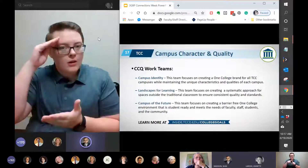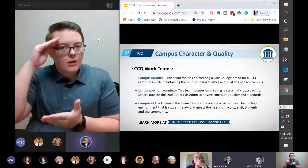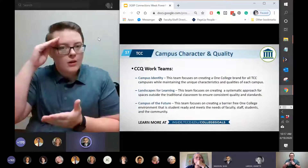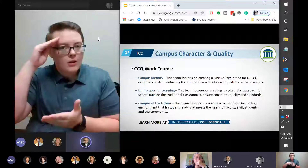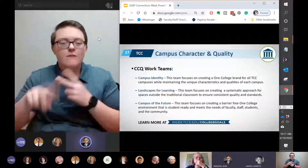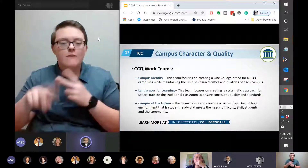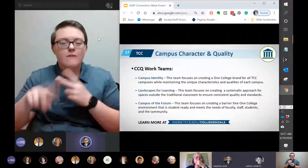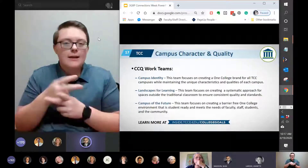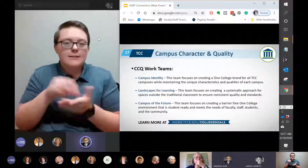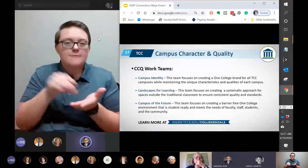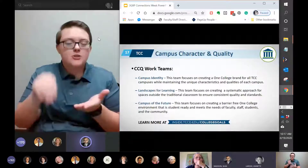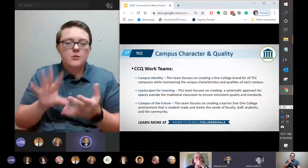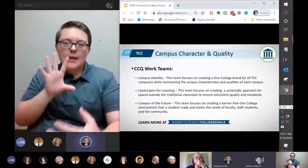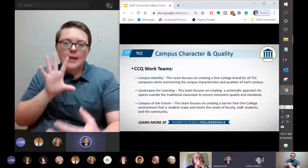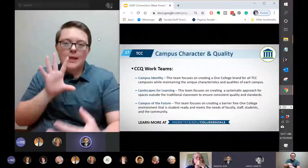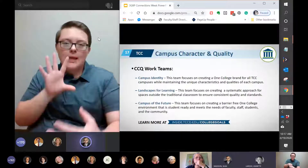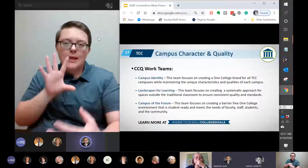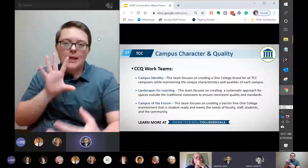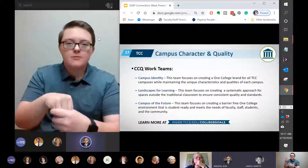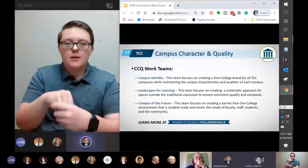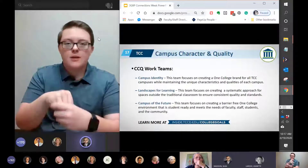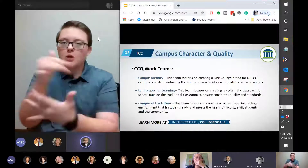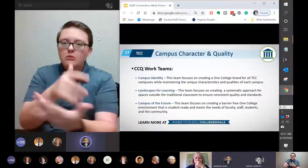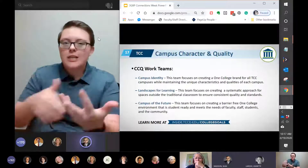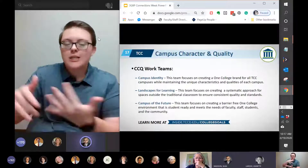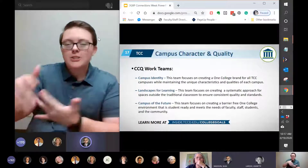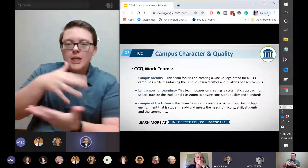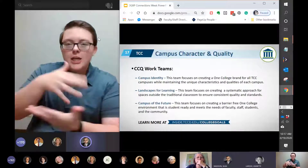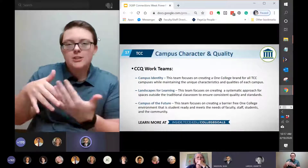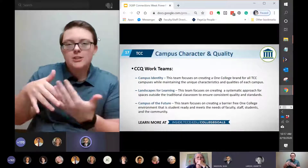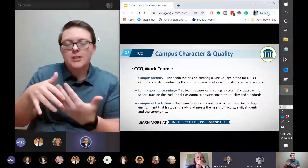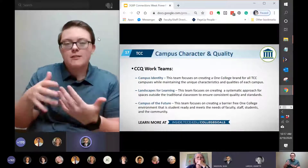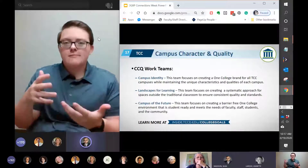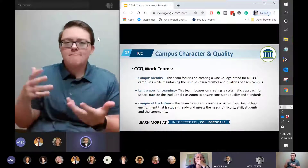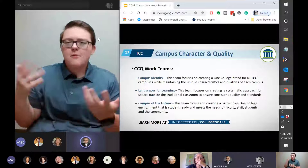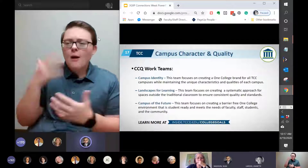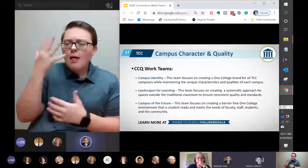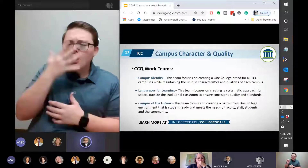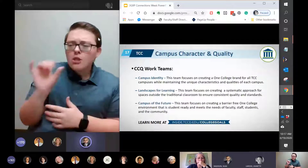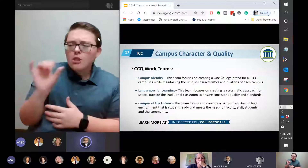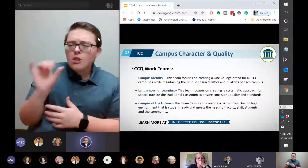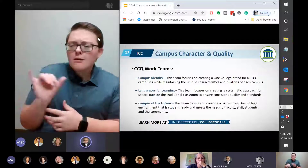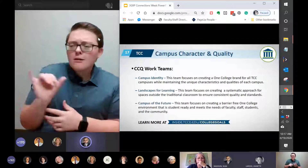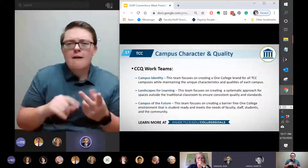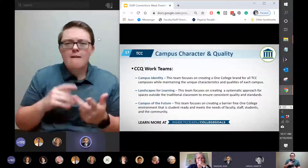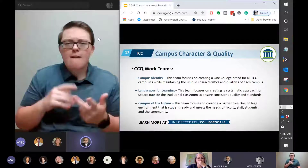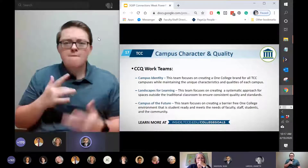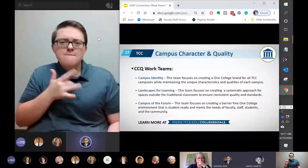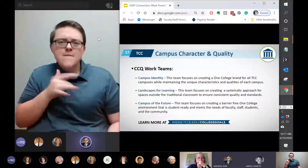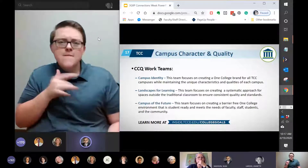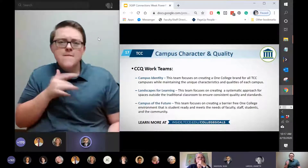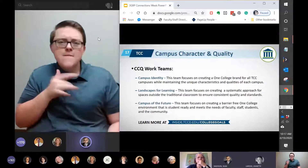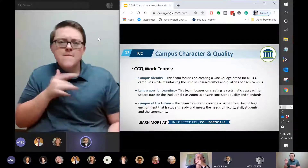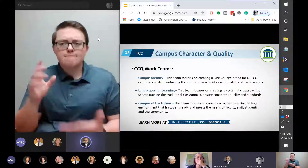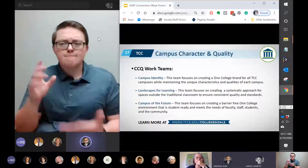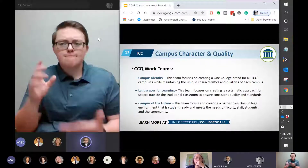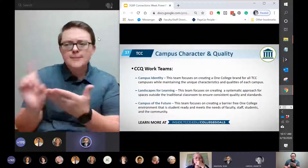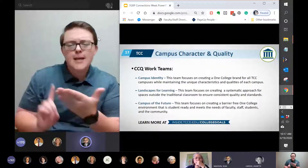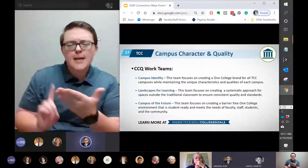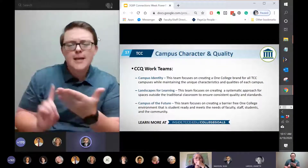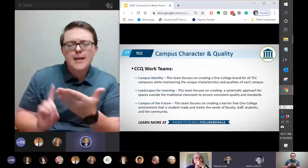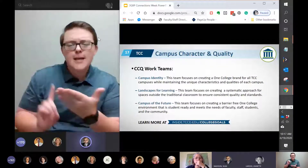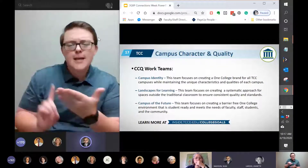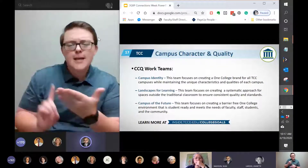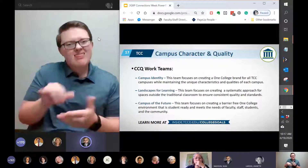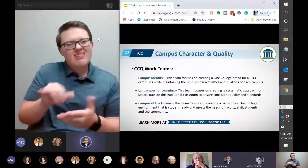for socialization or what have you? And then what does that look like? And what does that feel like? And what does that design look like? So those are